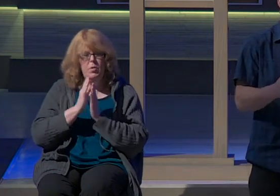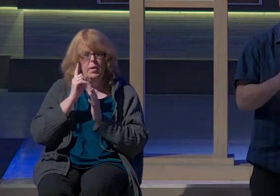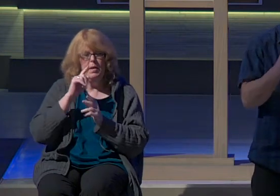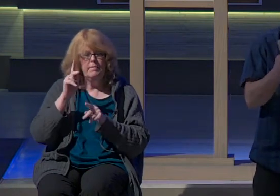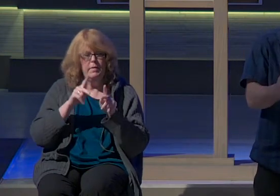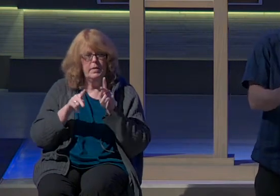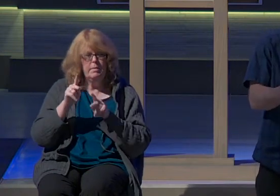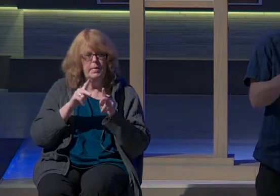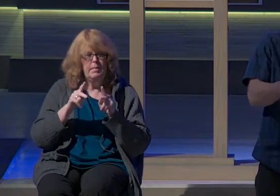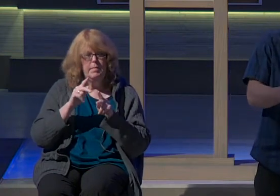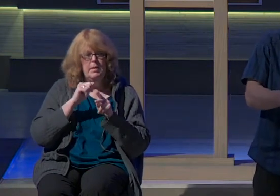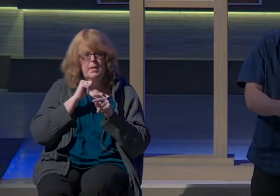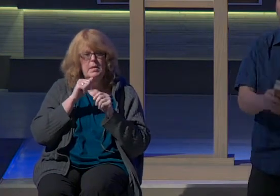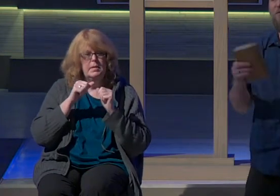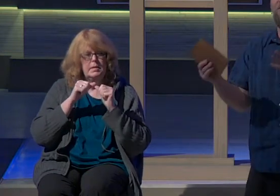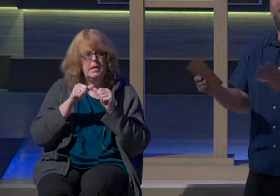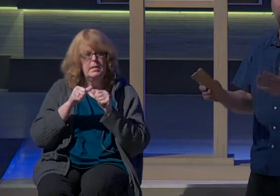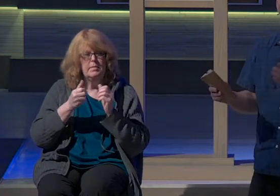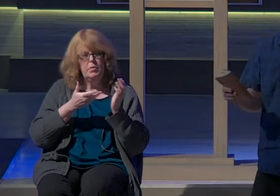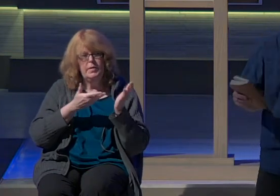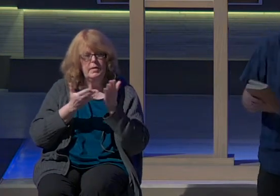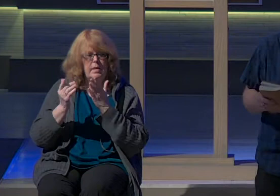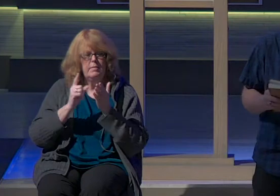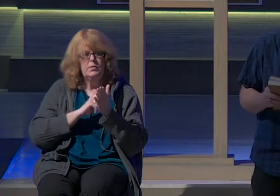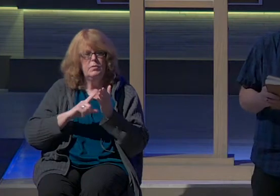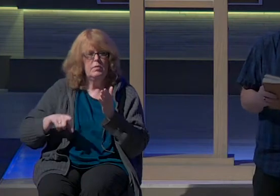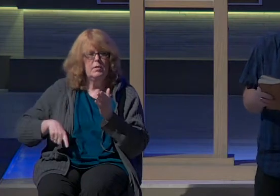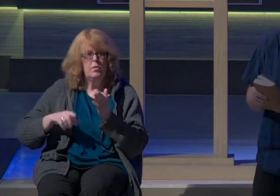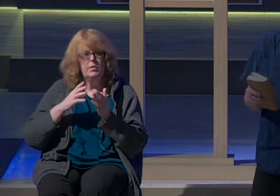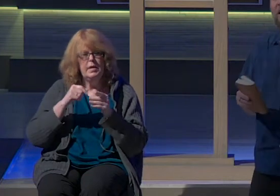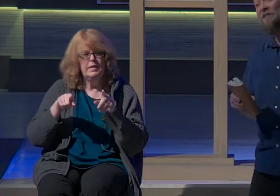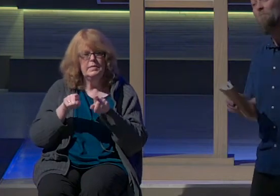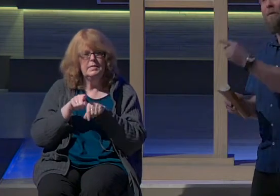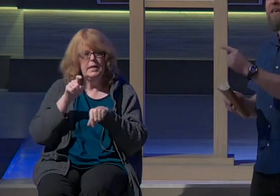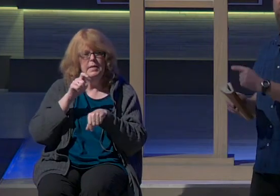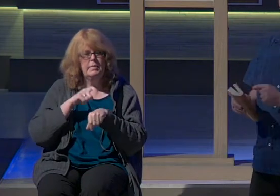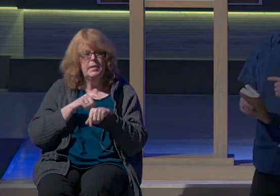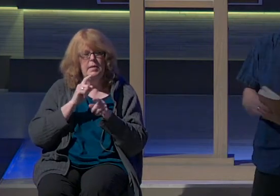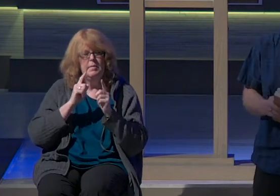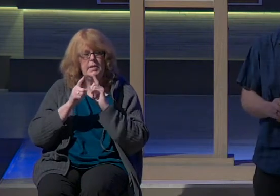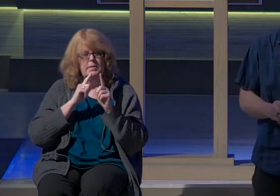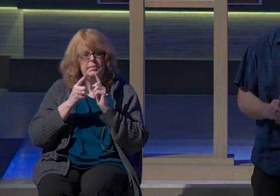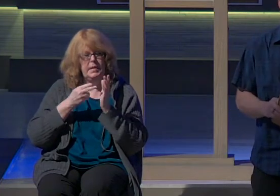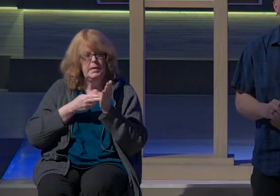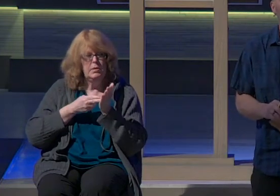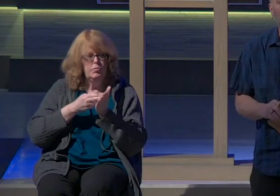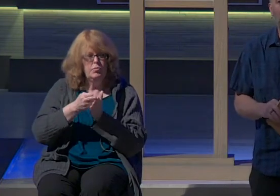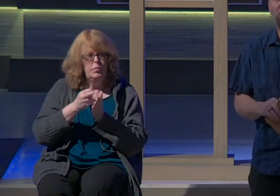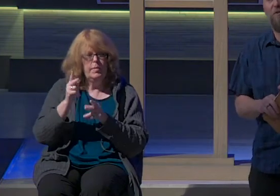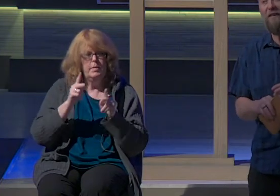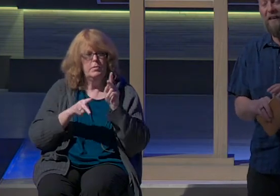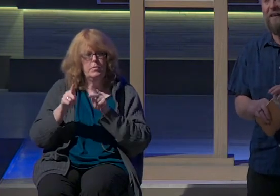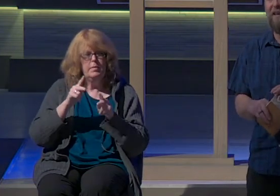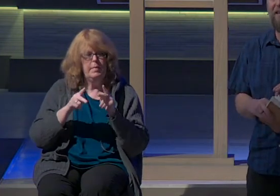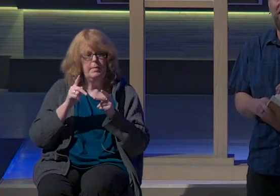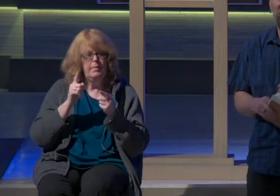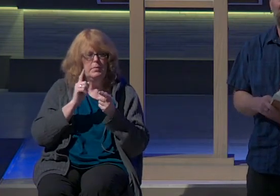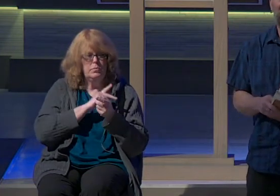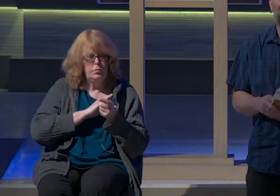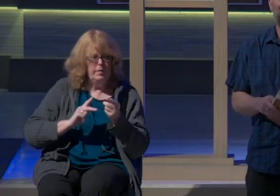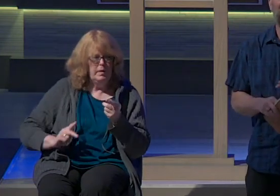not continually bringing them to the Lord, and at the same time speaking truth to the people, to the